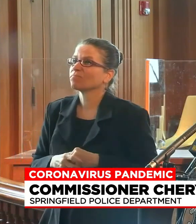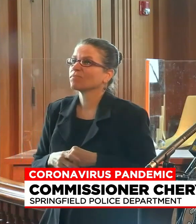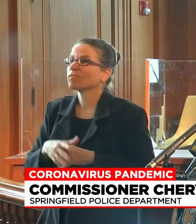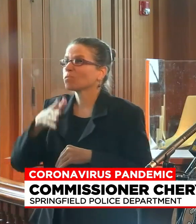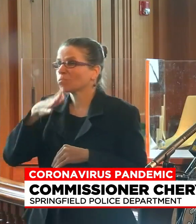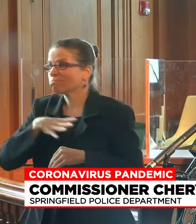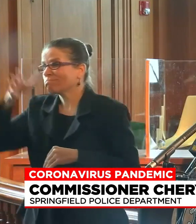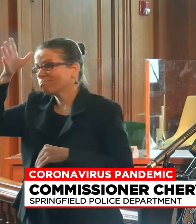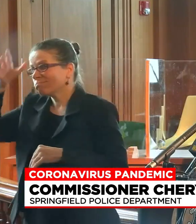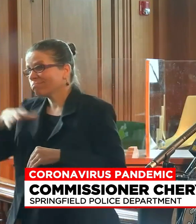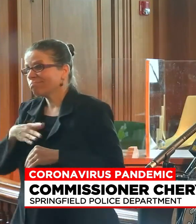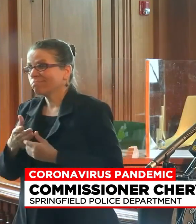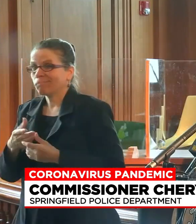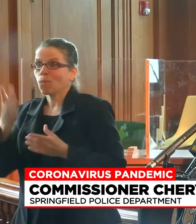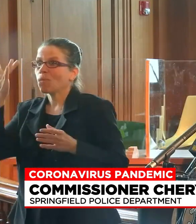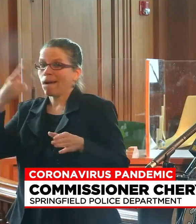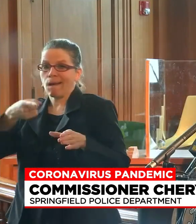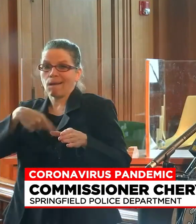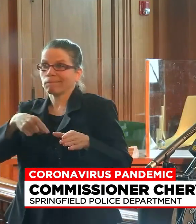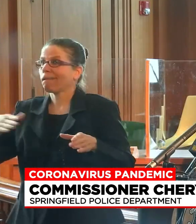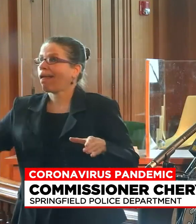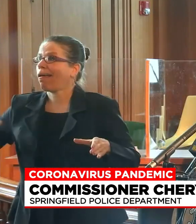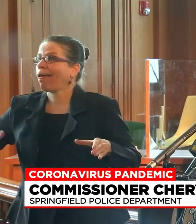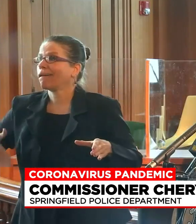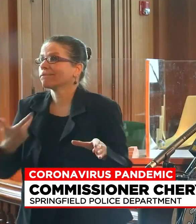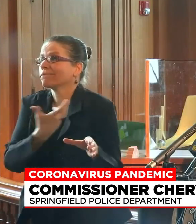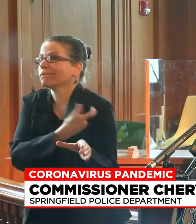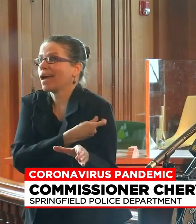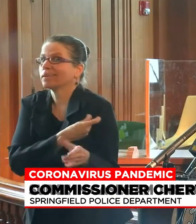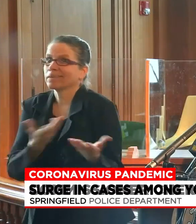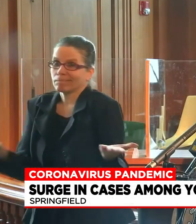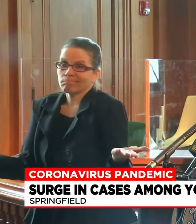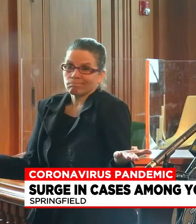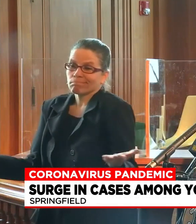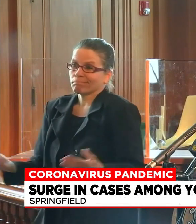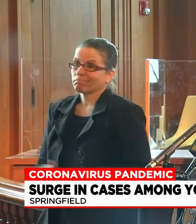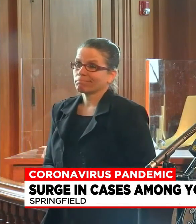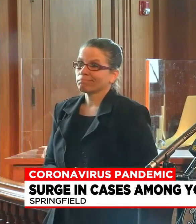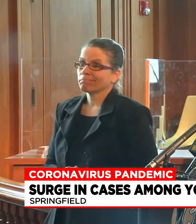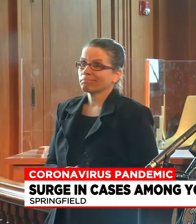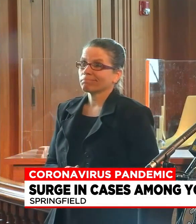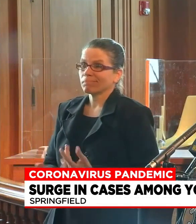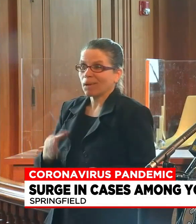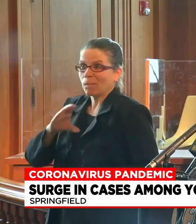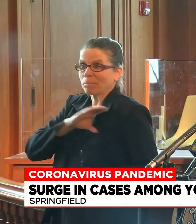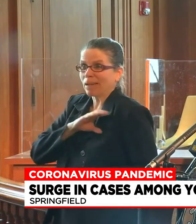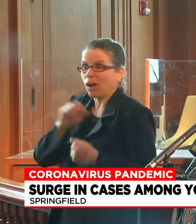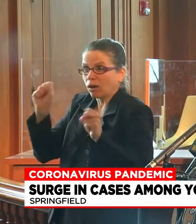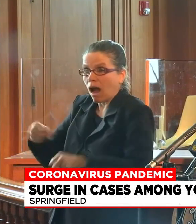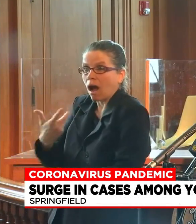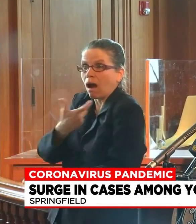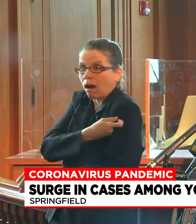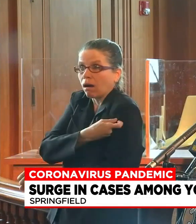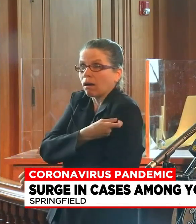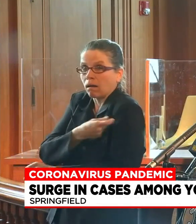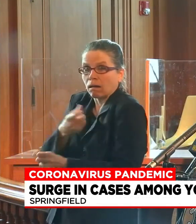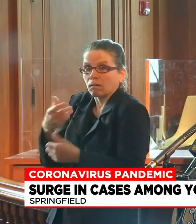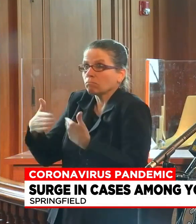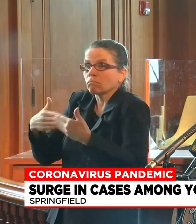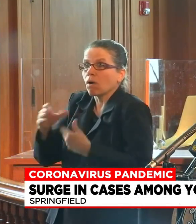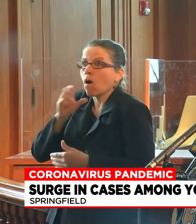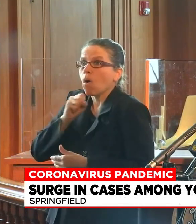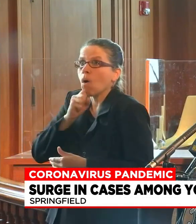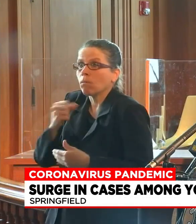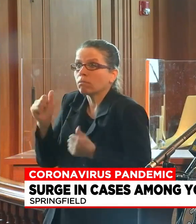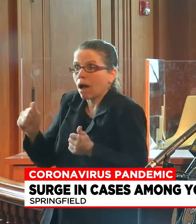get vaccinated. And from what I can tell, they caught COVID not from work